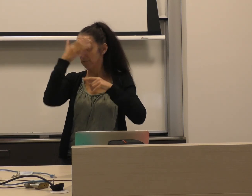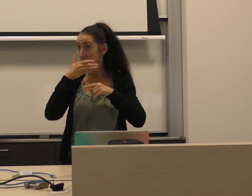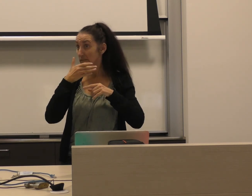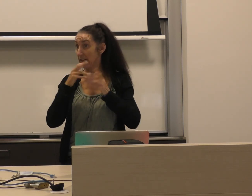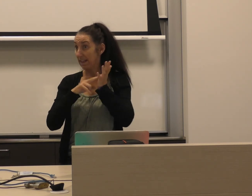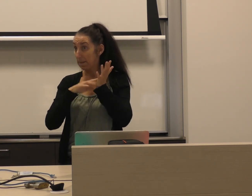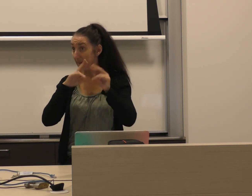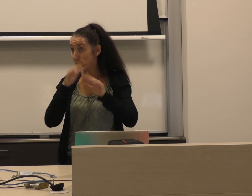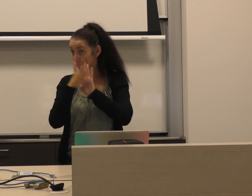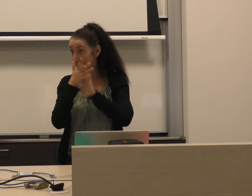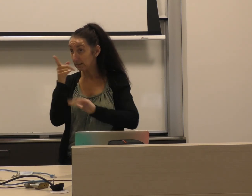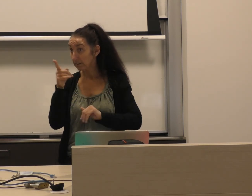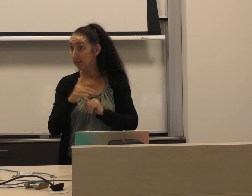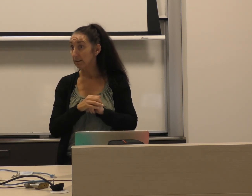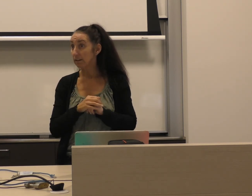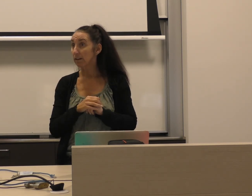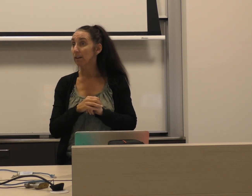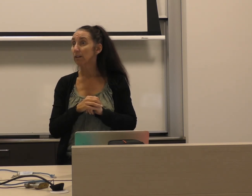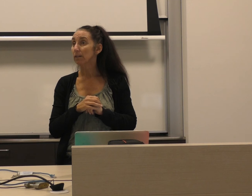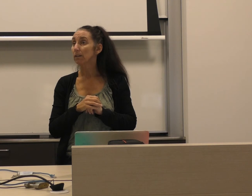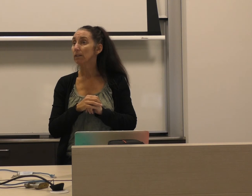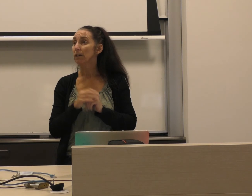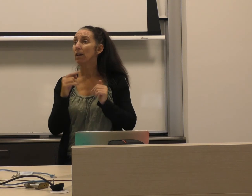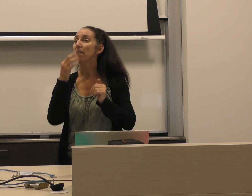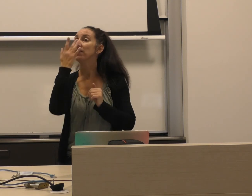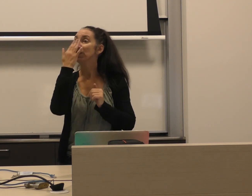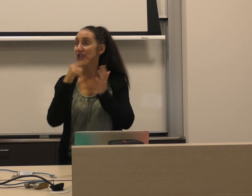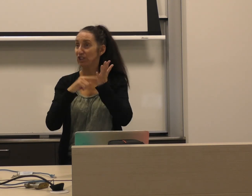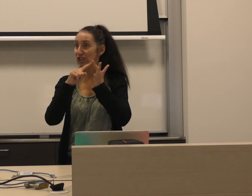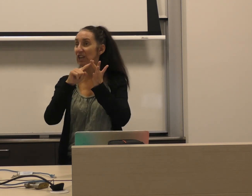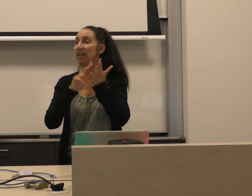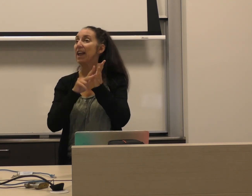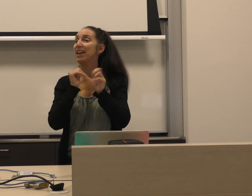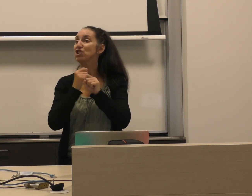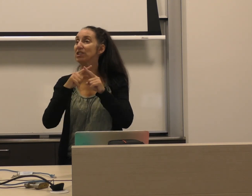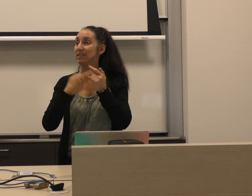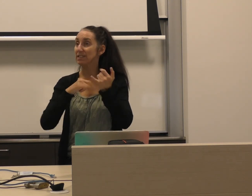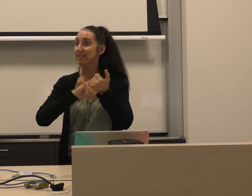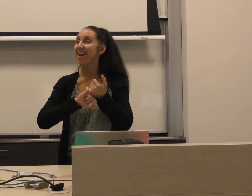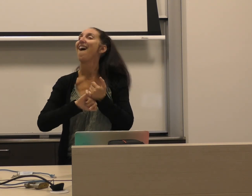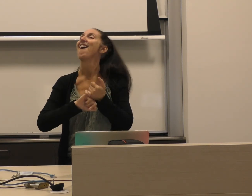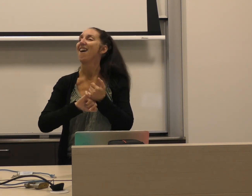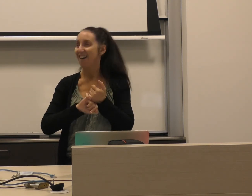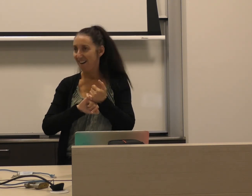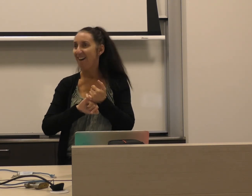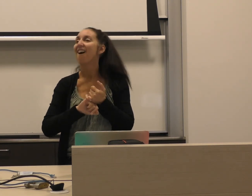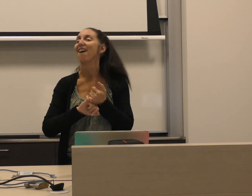variations in facial expression or non-manual features across ages. So teenagers might use